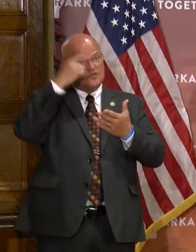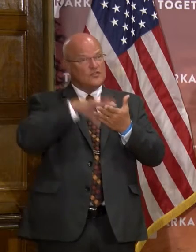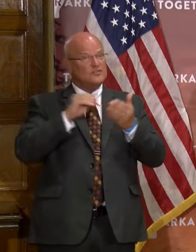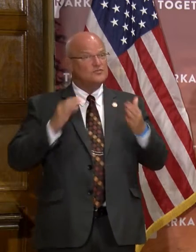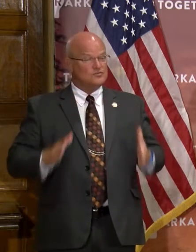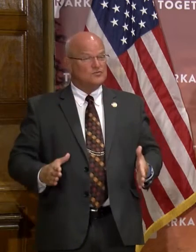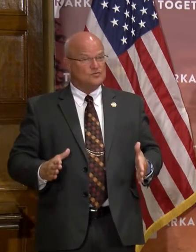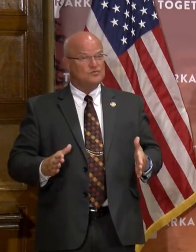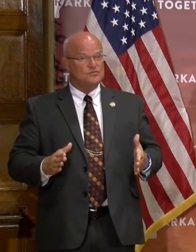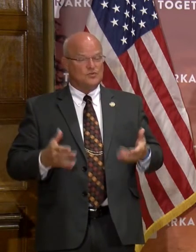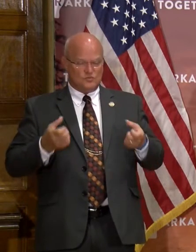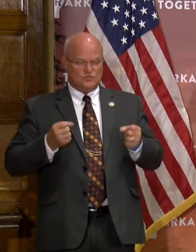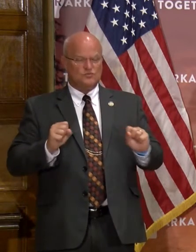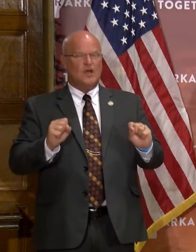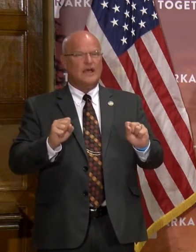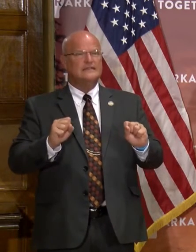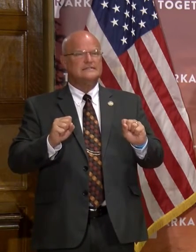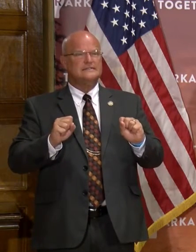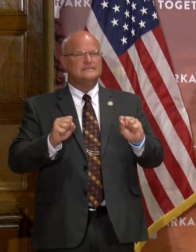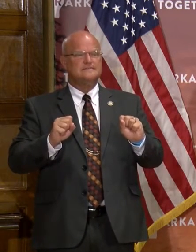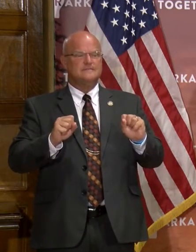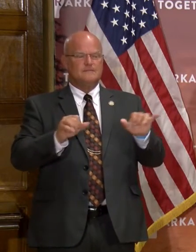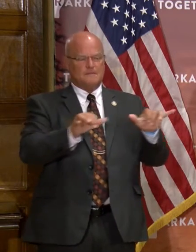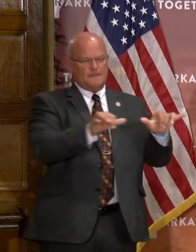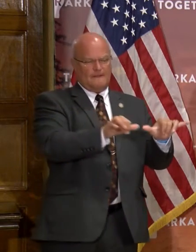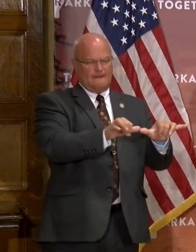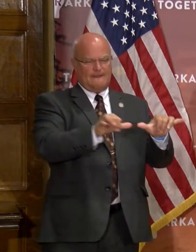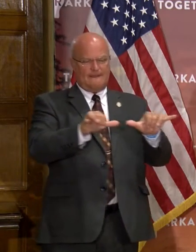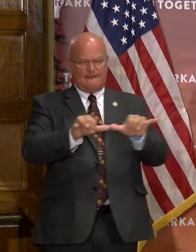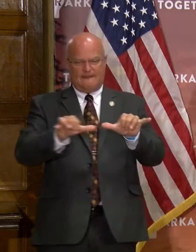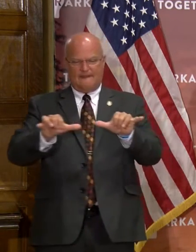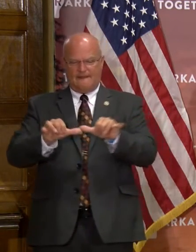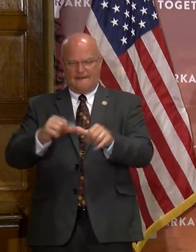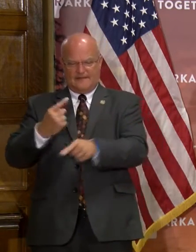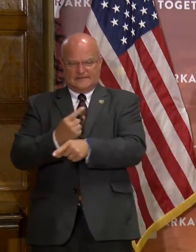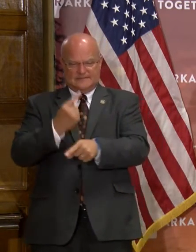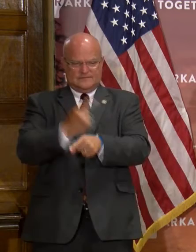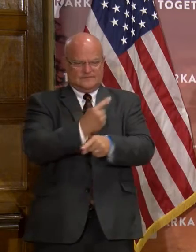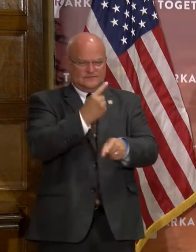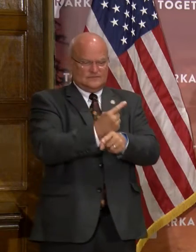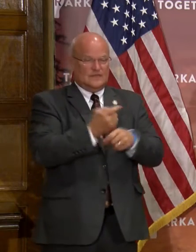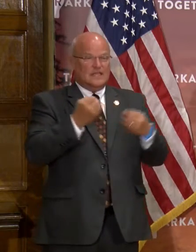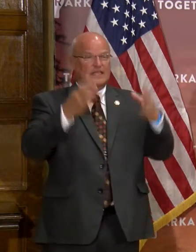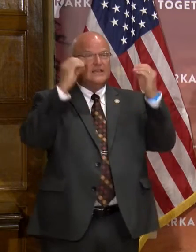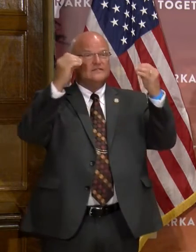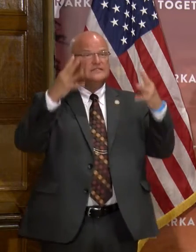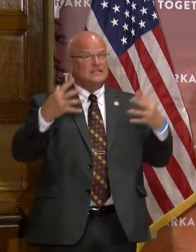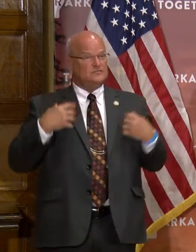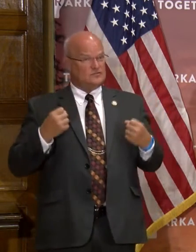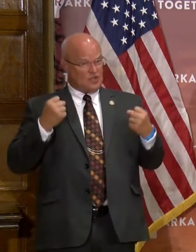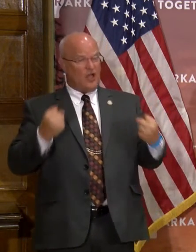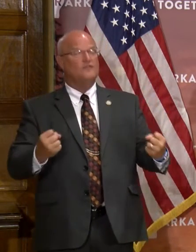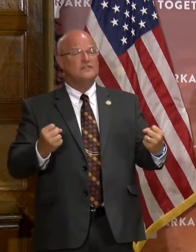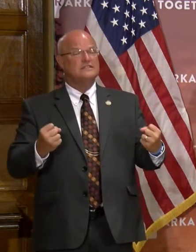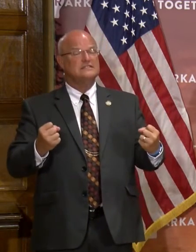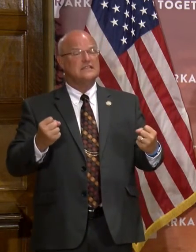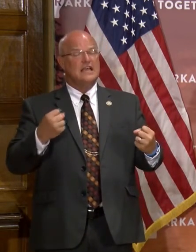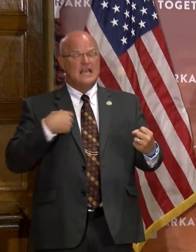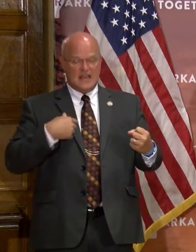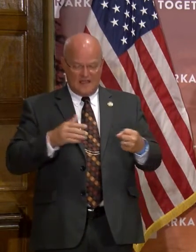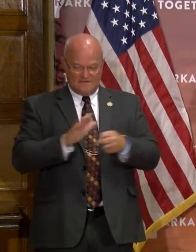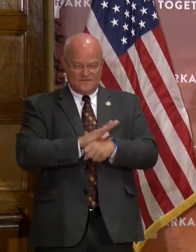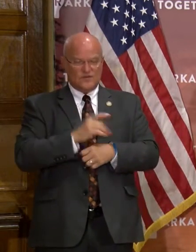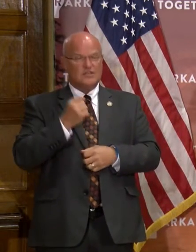students. We're trying to put in all the measures necessary to give teachers confidence, and I